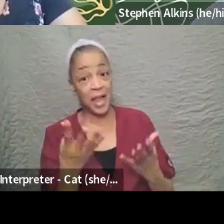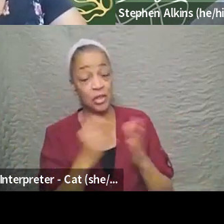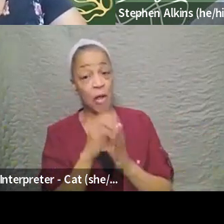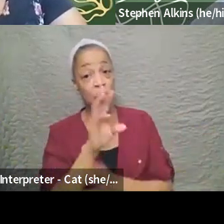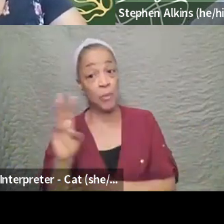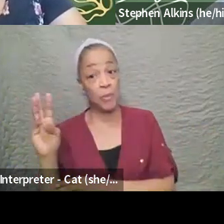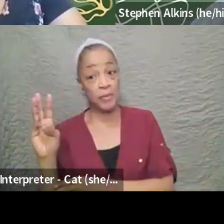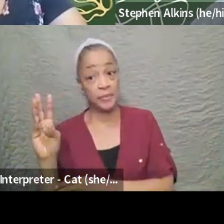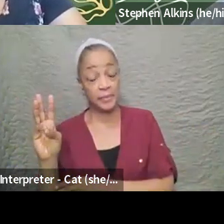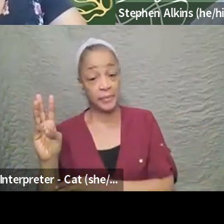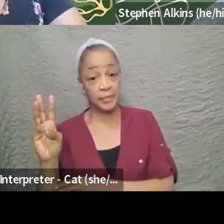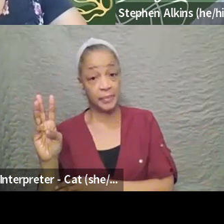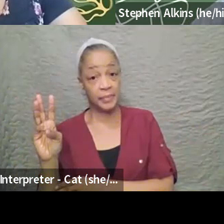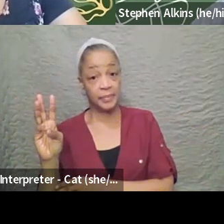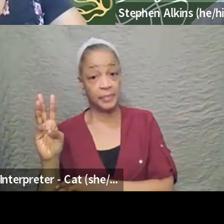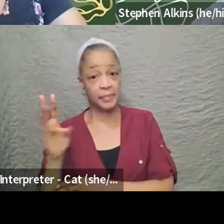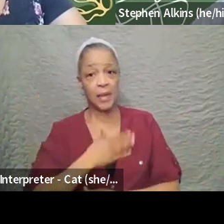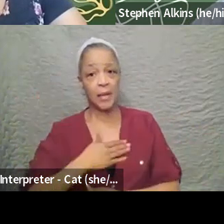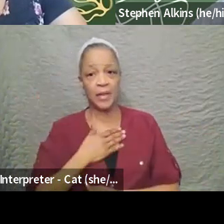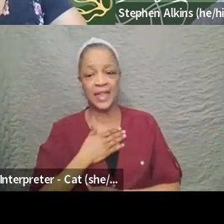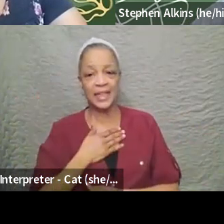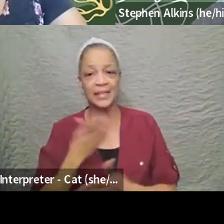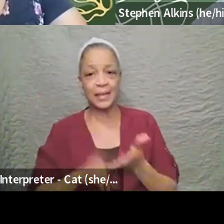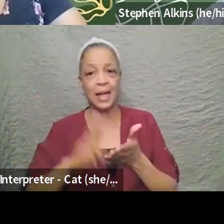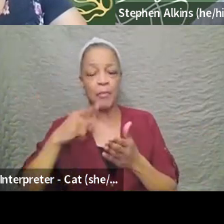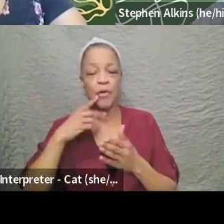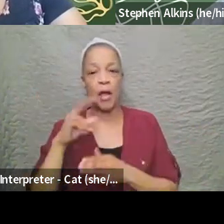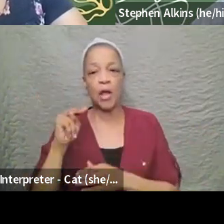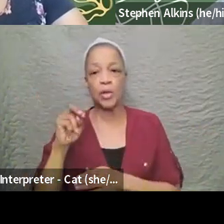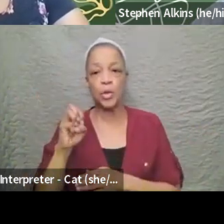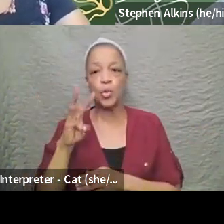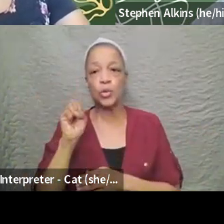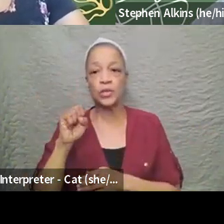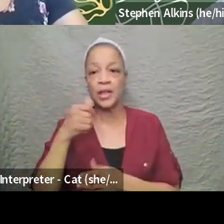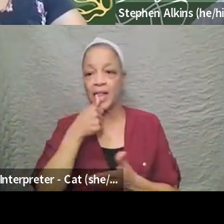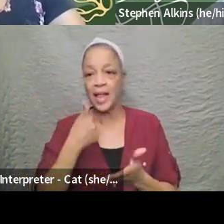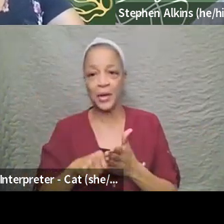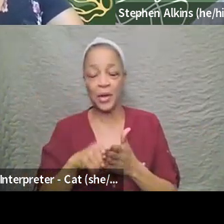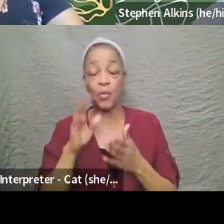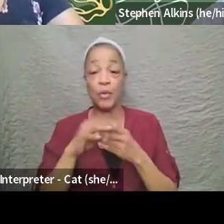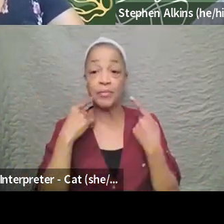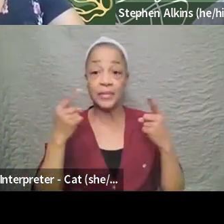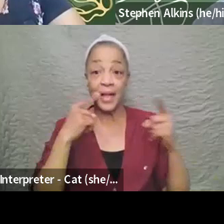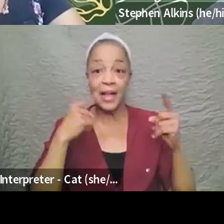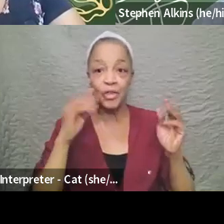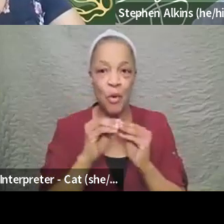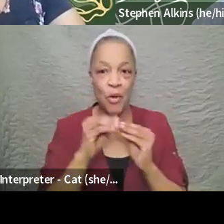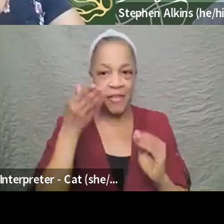website. Please subscribe to our newsletter because we will be making more announcements